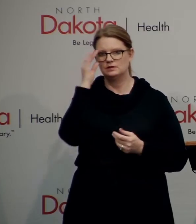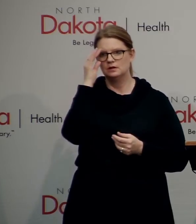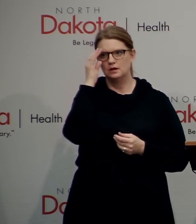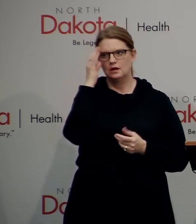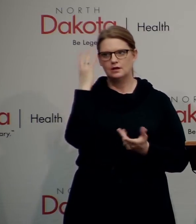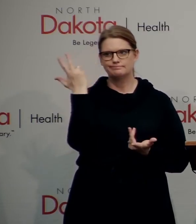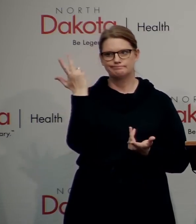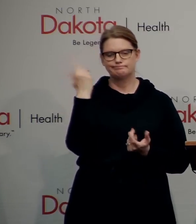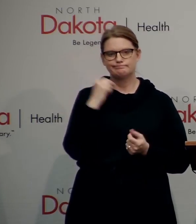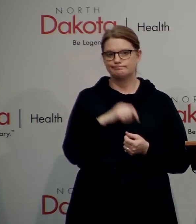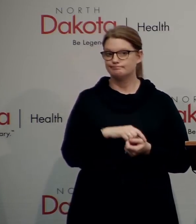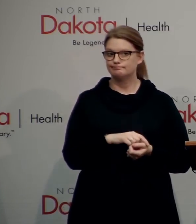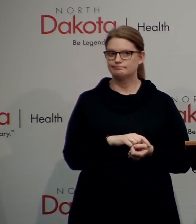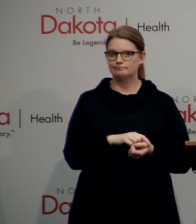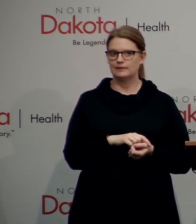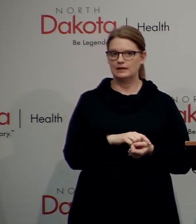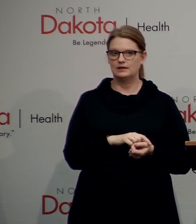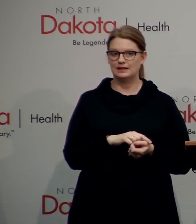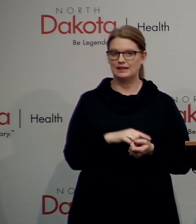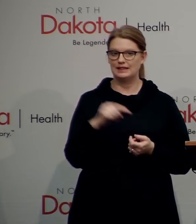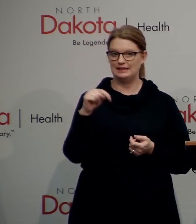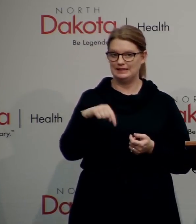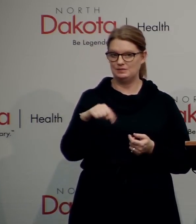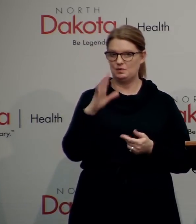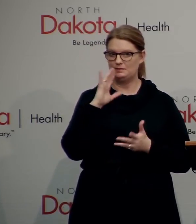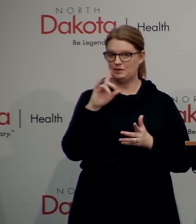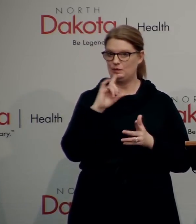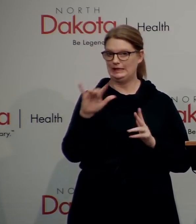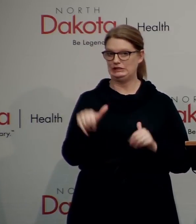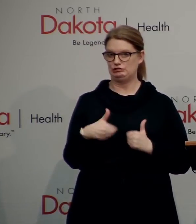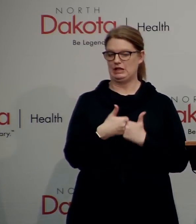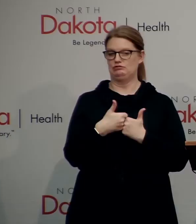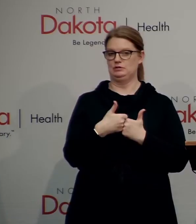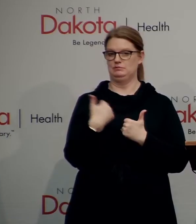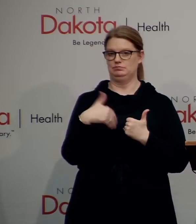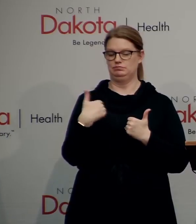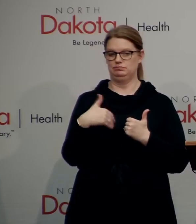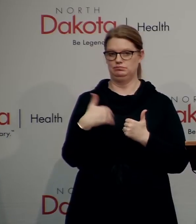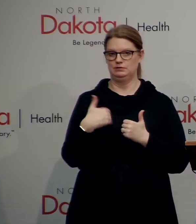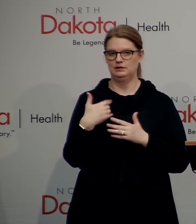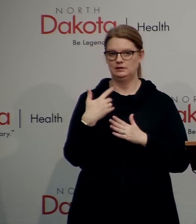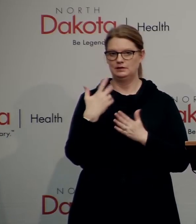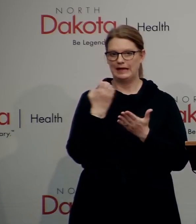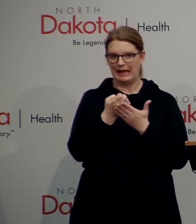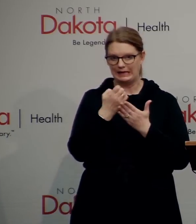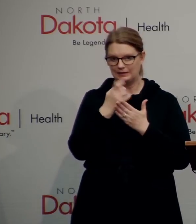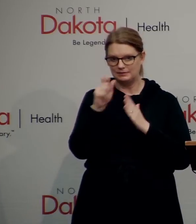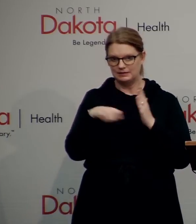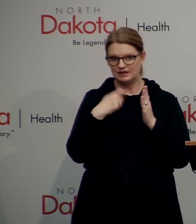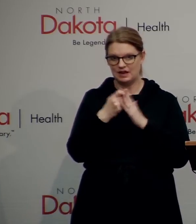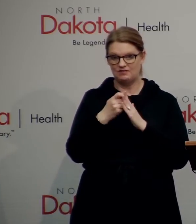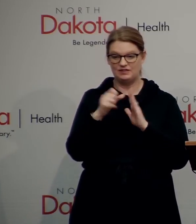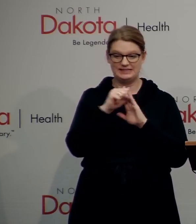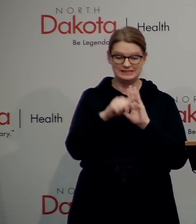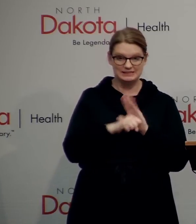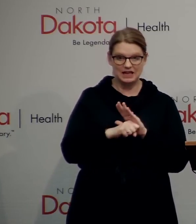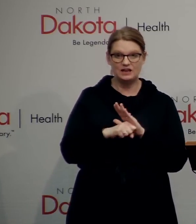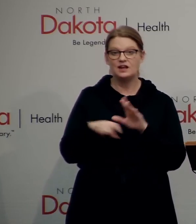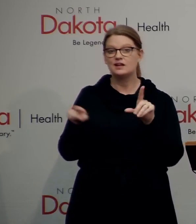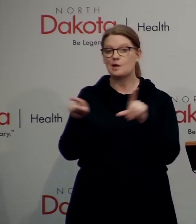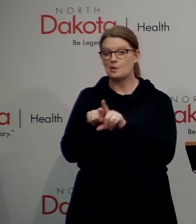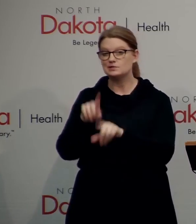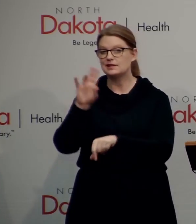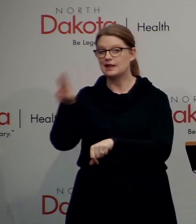it is this is going to be a really challenging economic time for our state and our nation. And